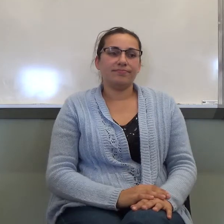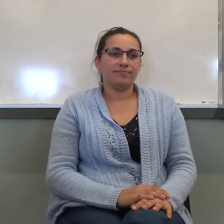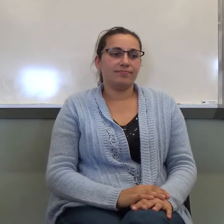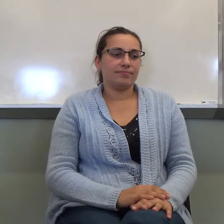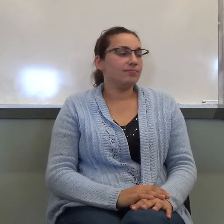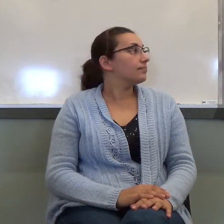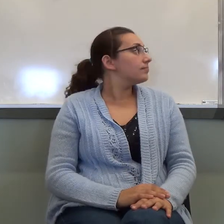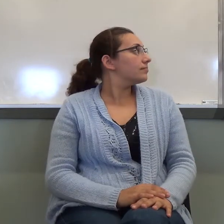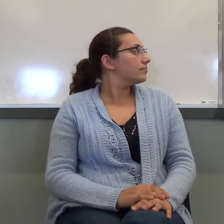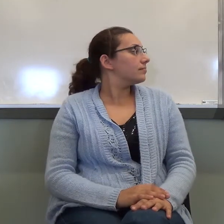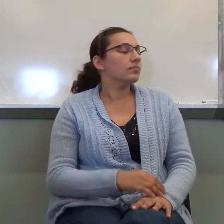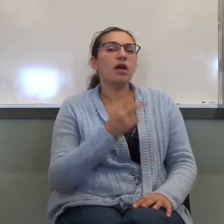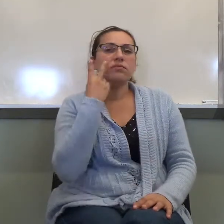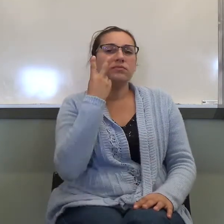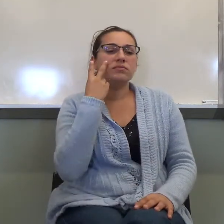Let's see if there's some others we should do